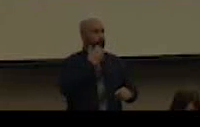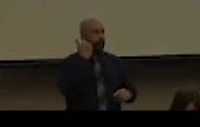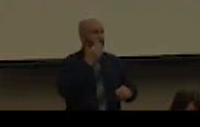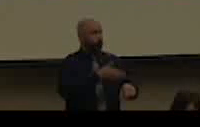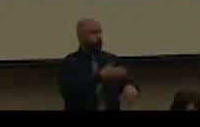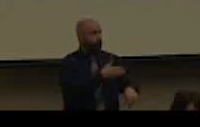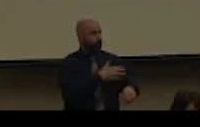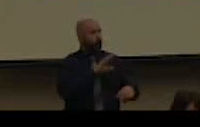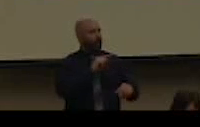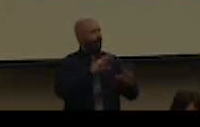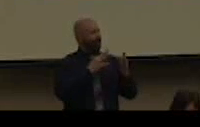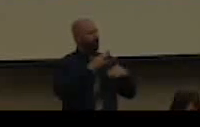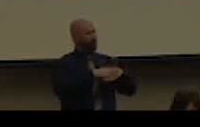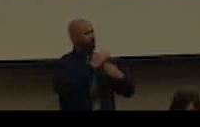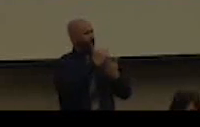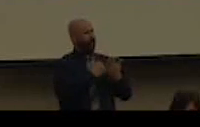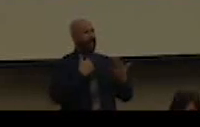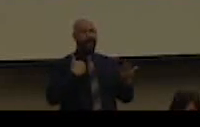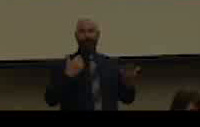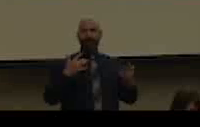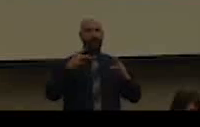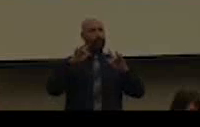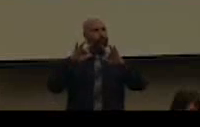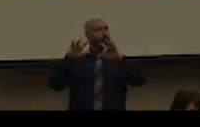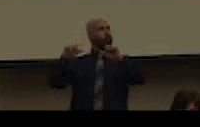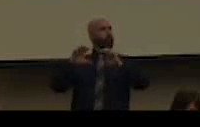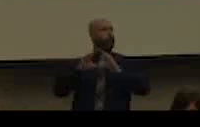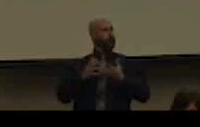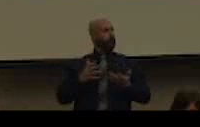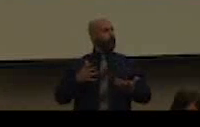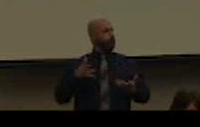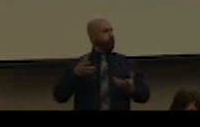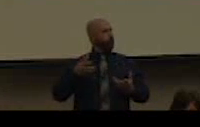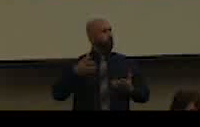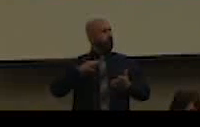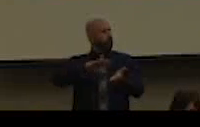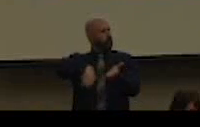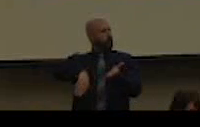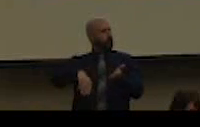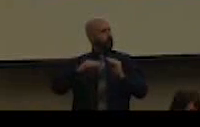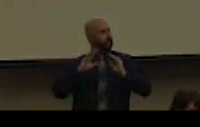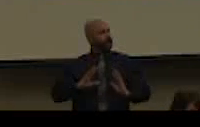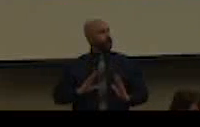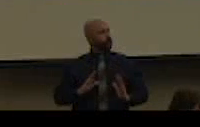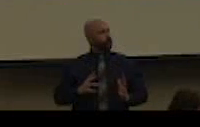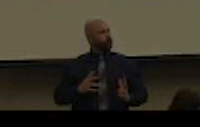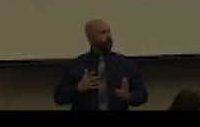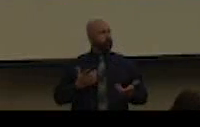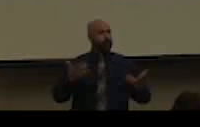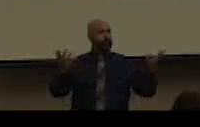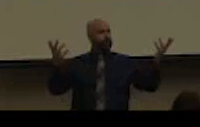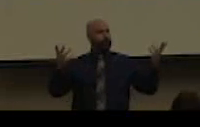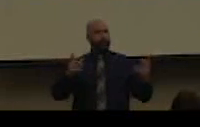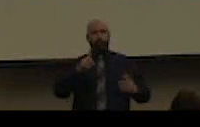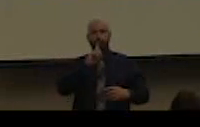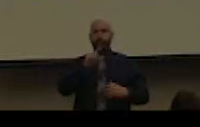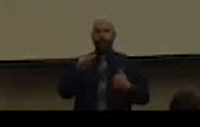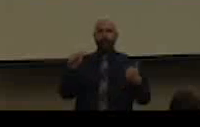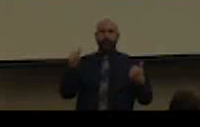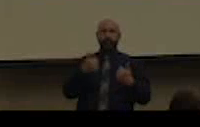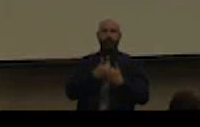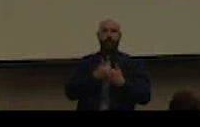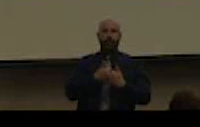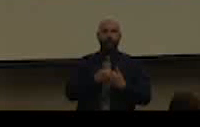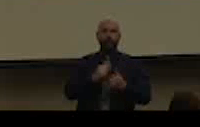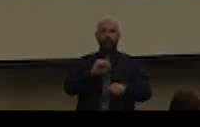families are on a wait list and I have empty classrooms and I have to let teachers go who I've invested in. So it's a real challenge when